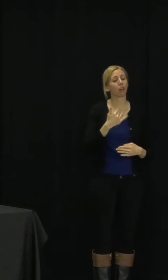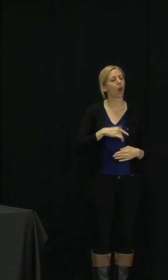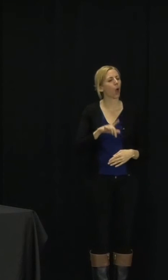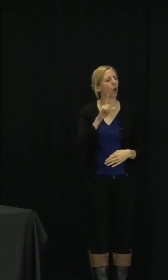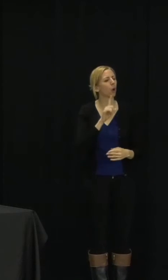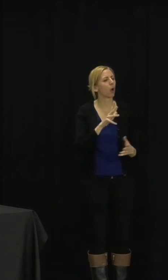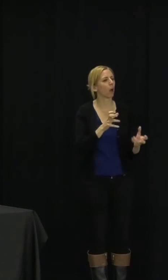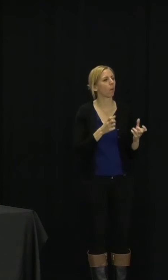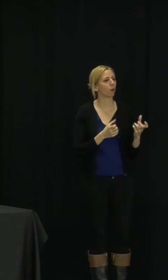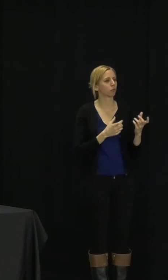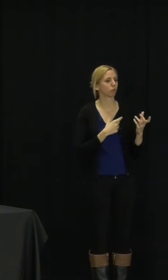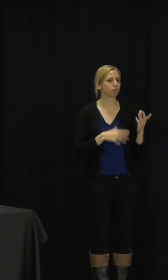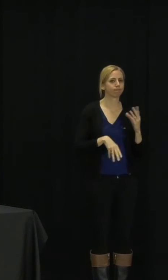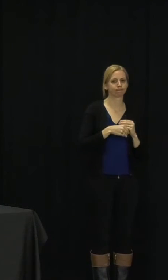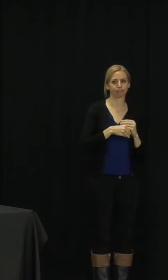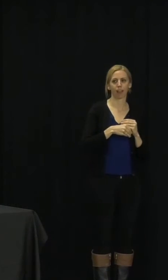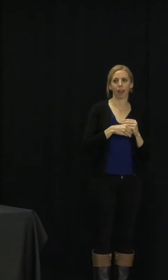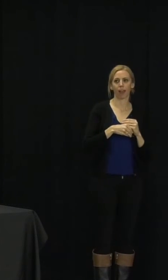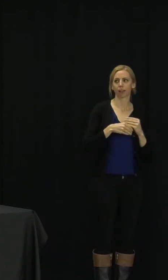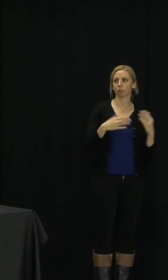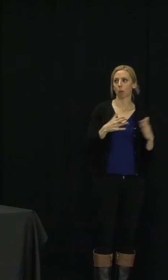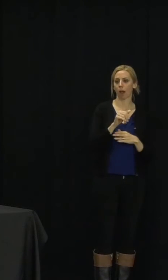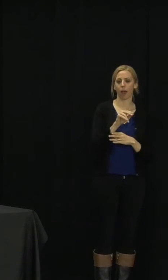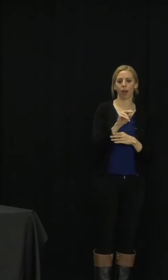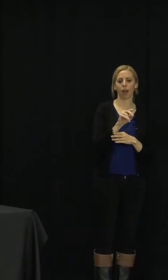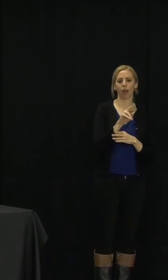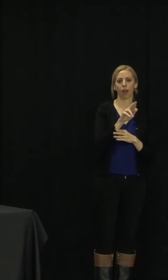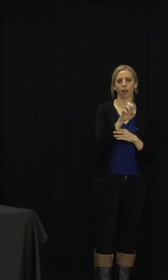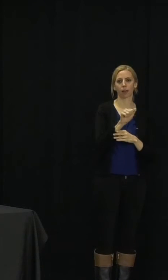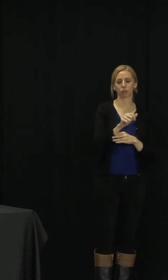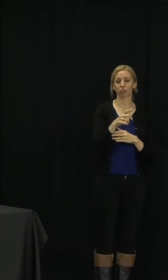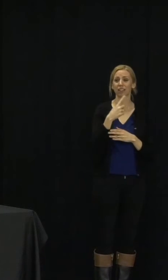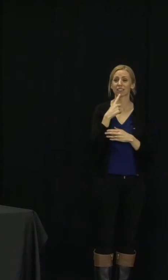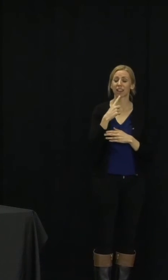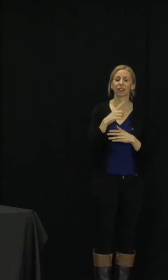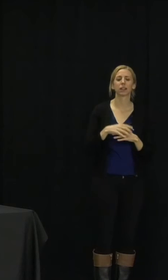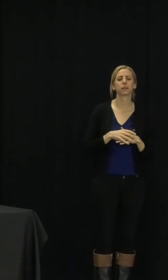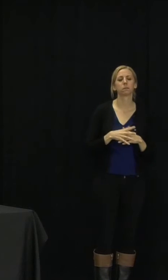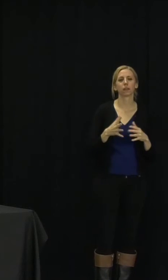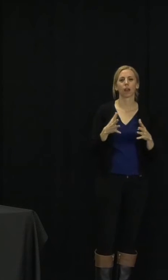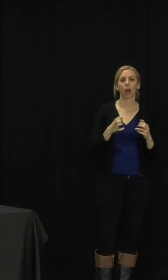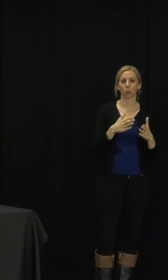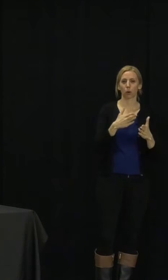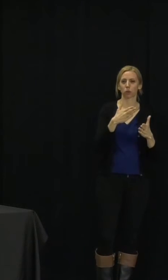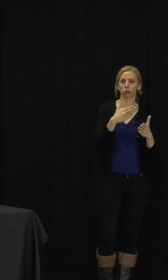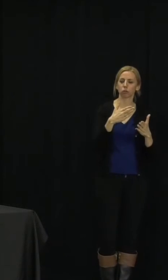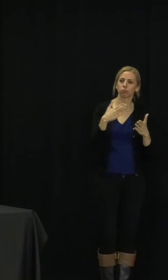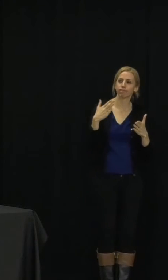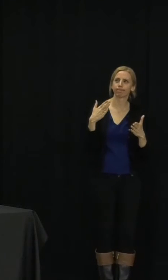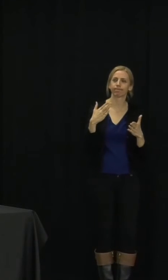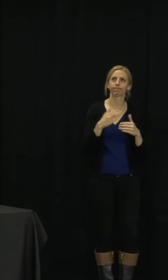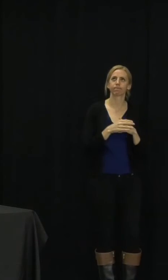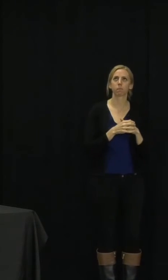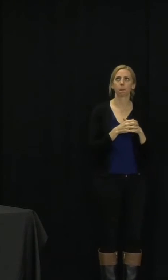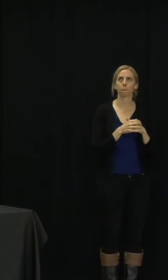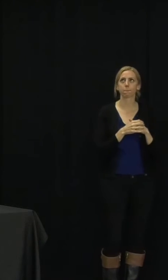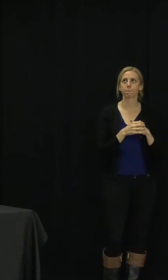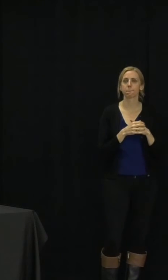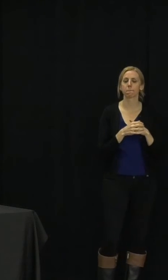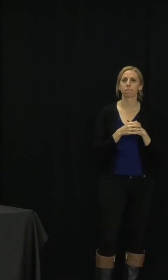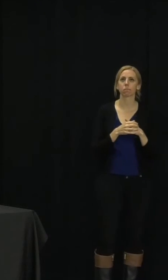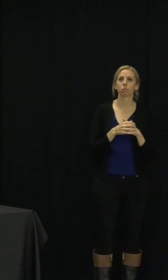wasn't our rule. It came from the funder. But please, please help us get the word out about that. So